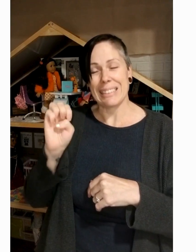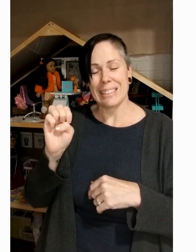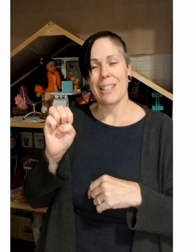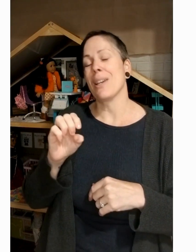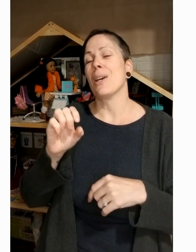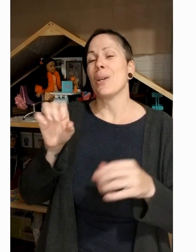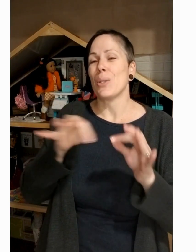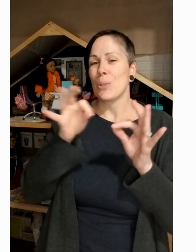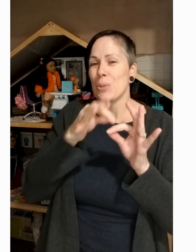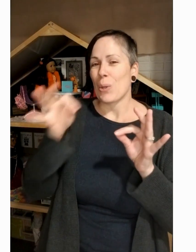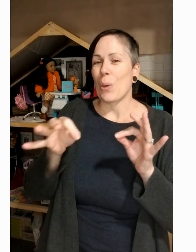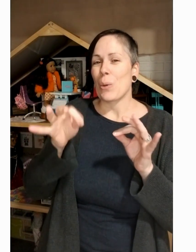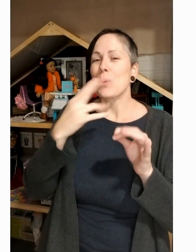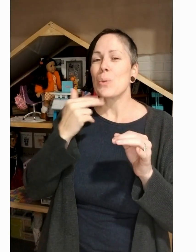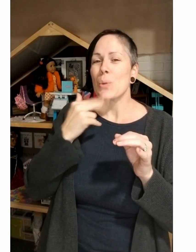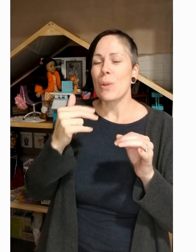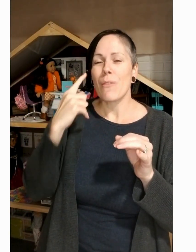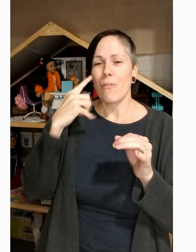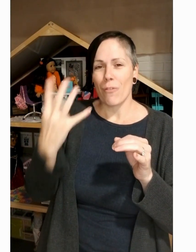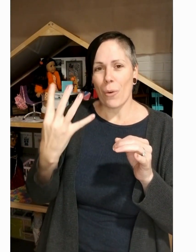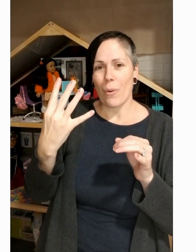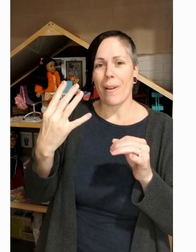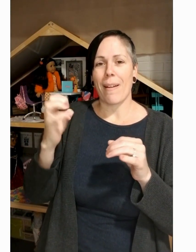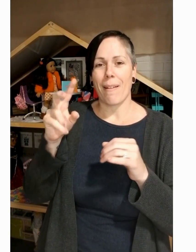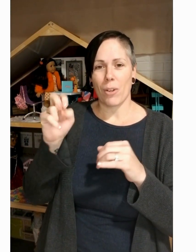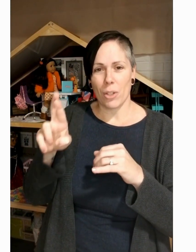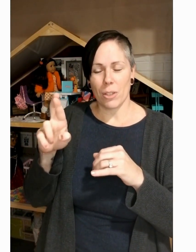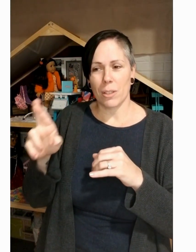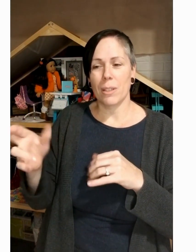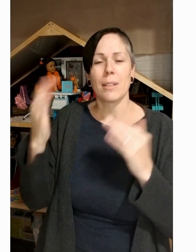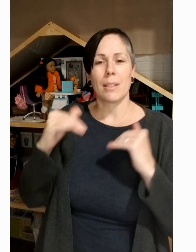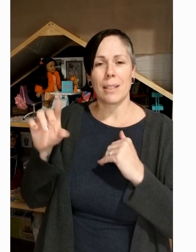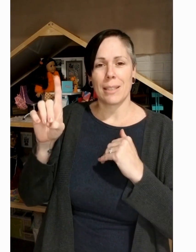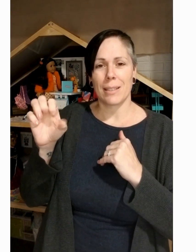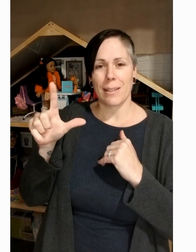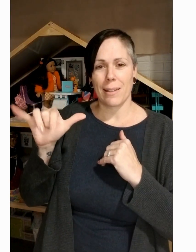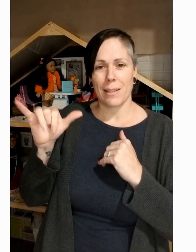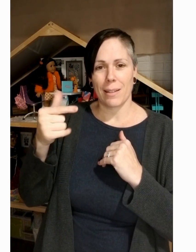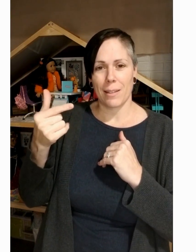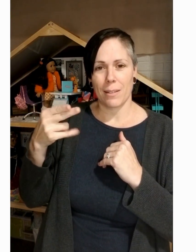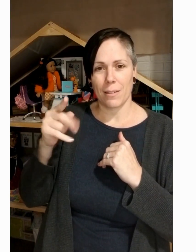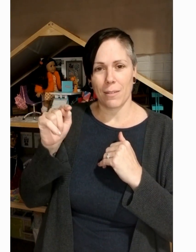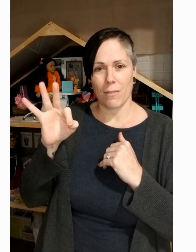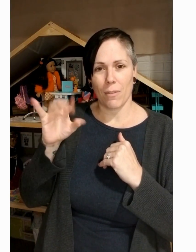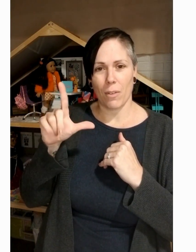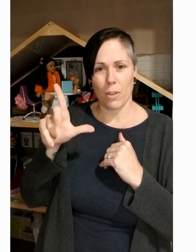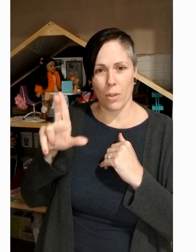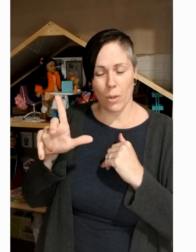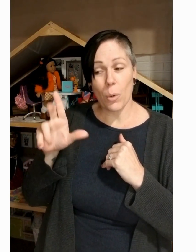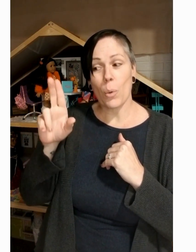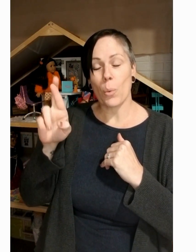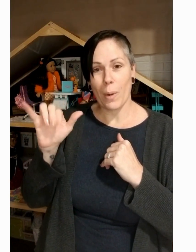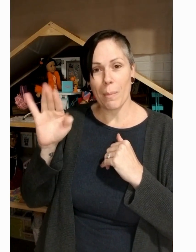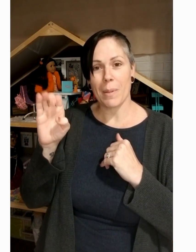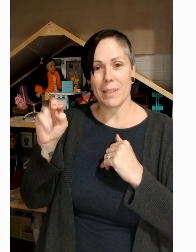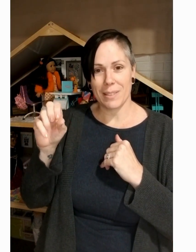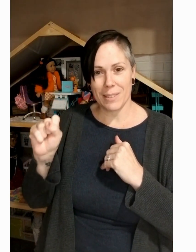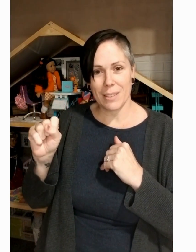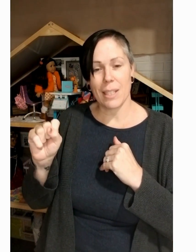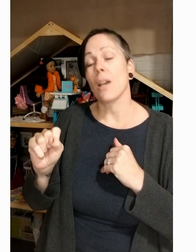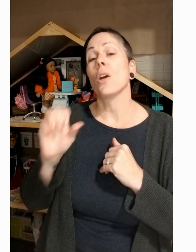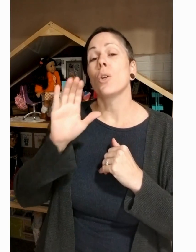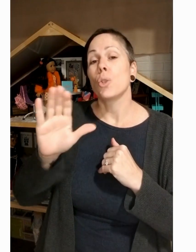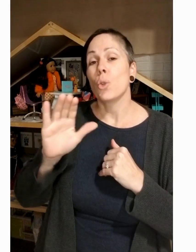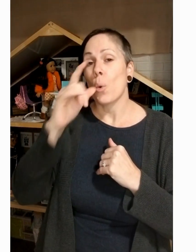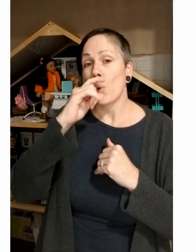Superstore, Bella Diva Boutique. It's called Bella's Divas, but I think it comes up as Bella Diva Boutique 1. Silly Monkey